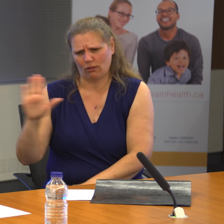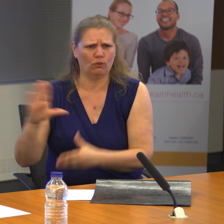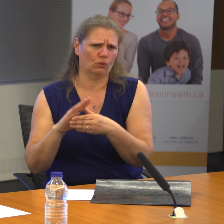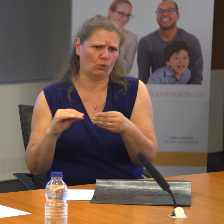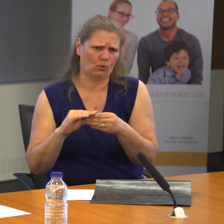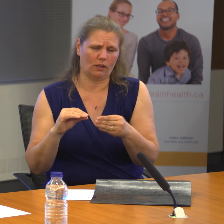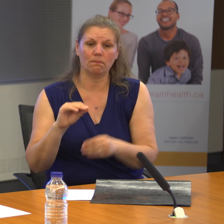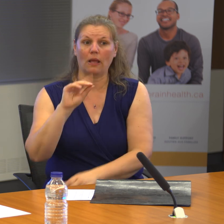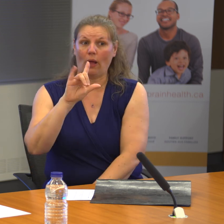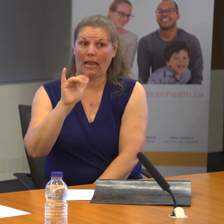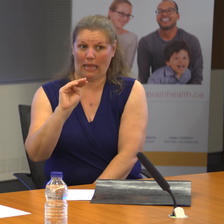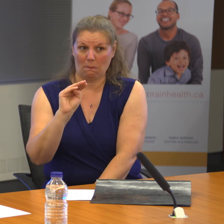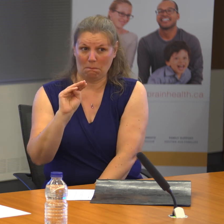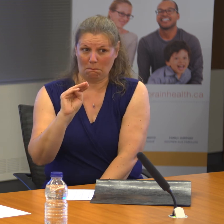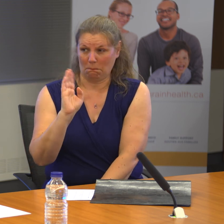Liam,